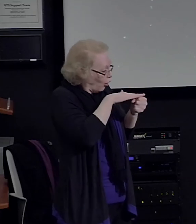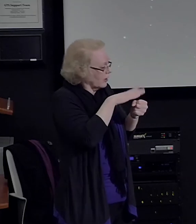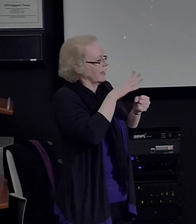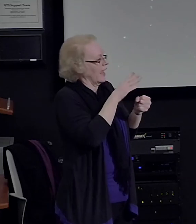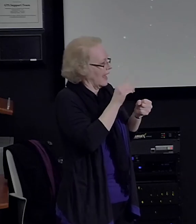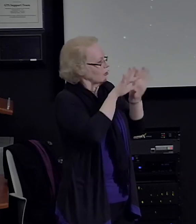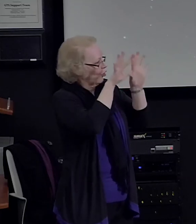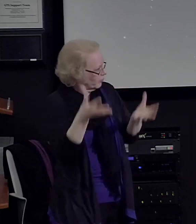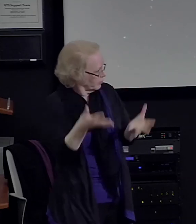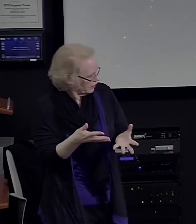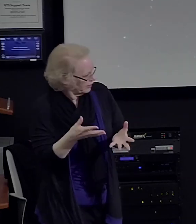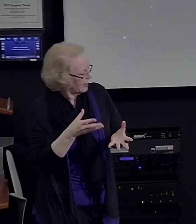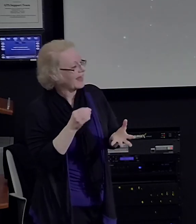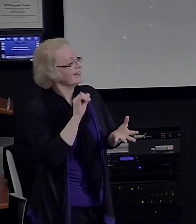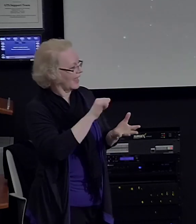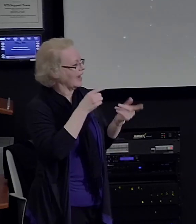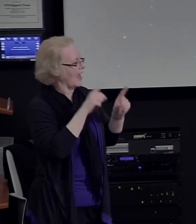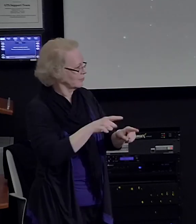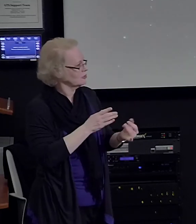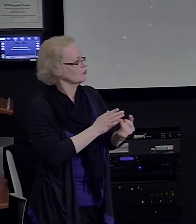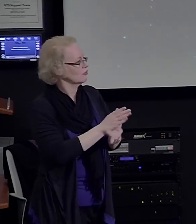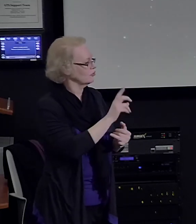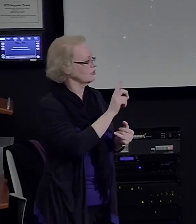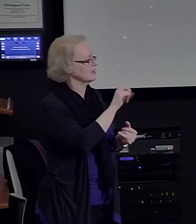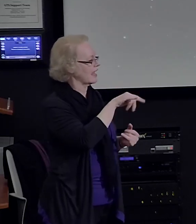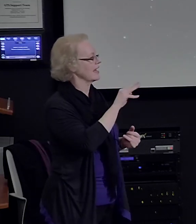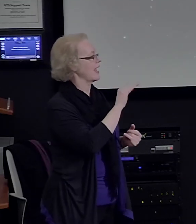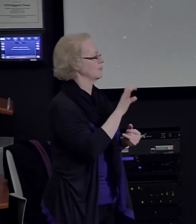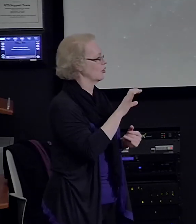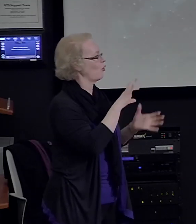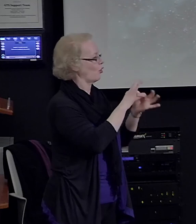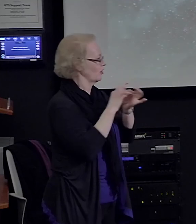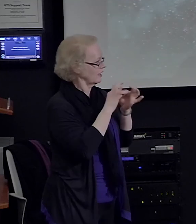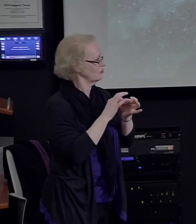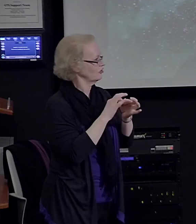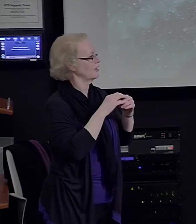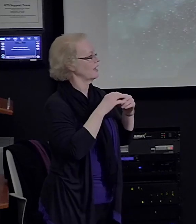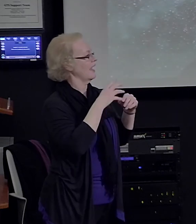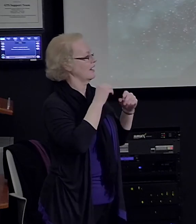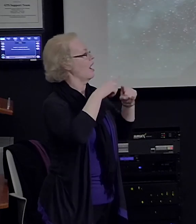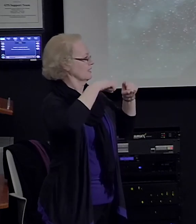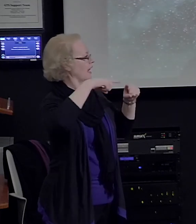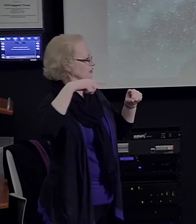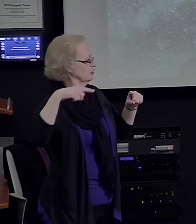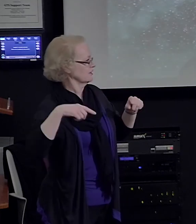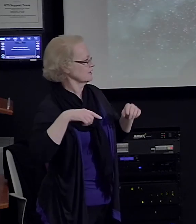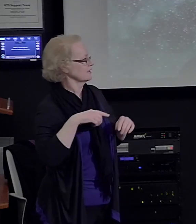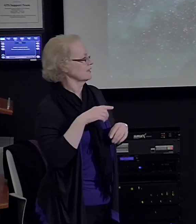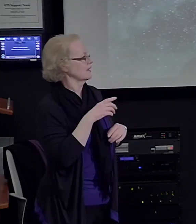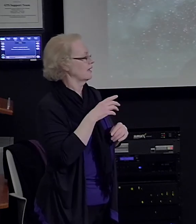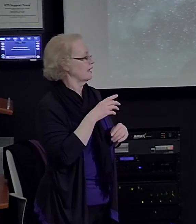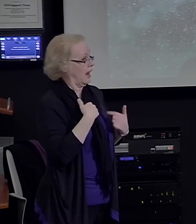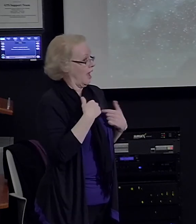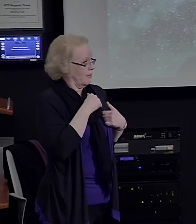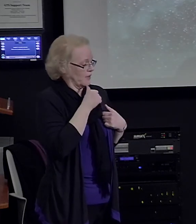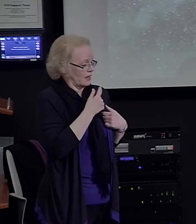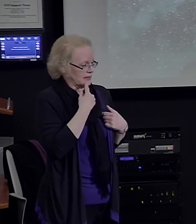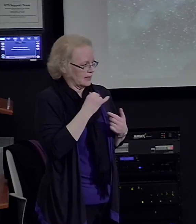that happens is through dynamic coordination through oscillations and i'm not saying that what we're doing